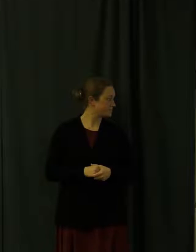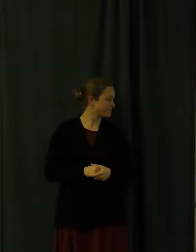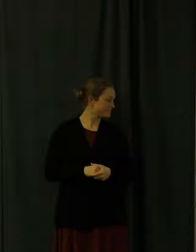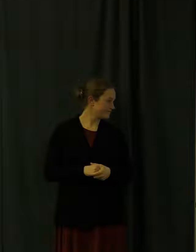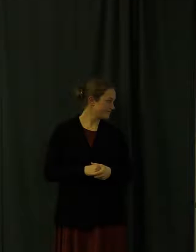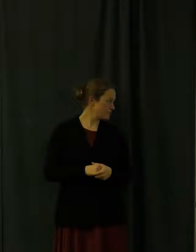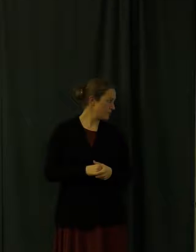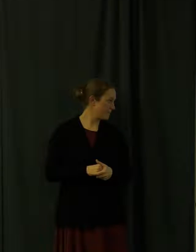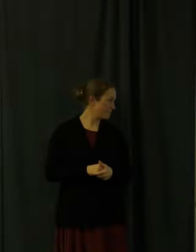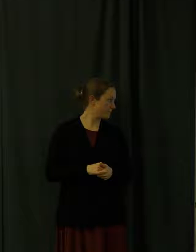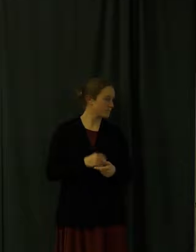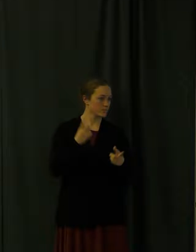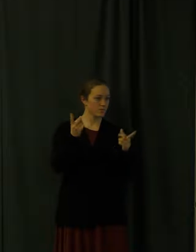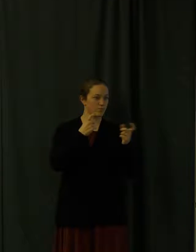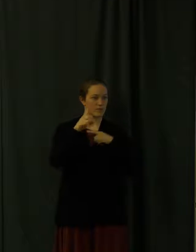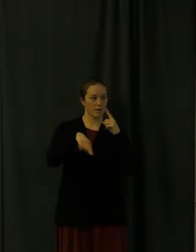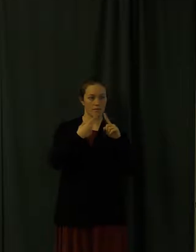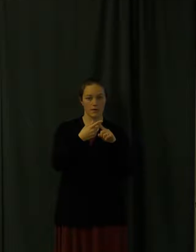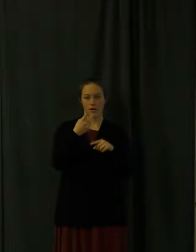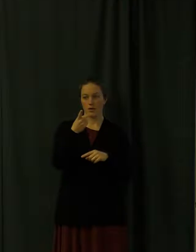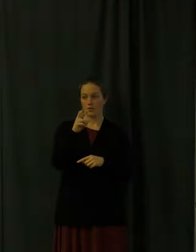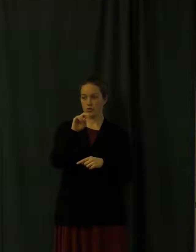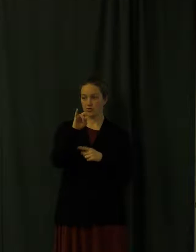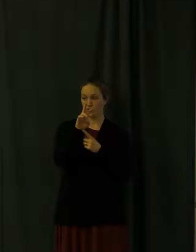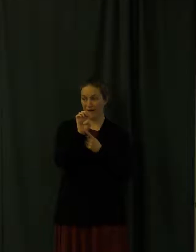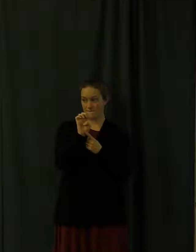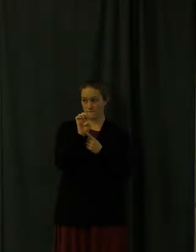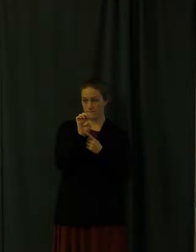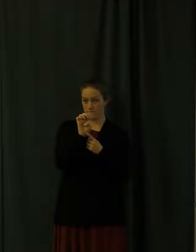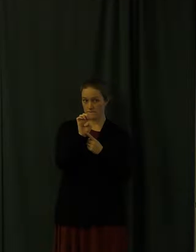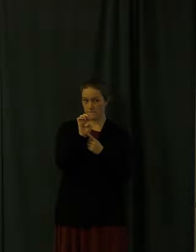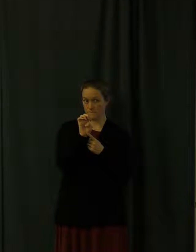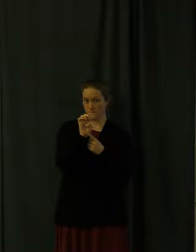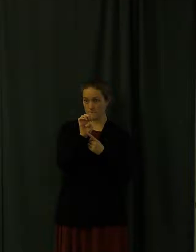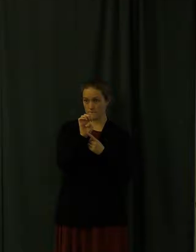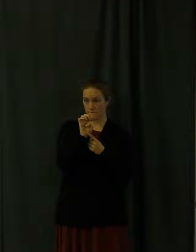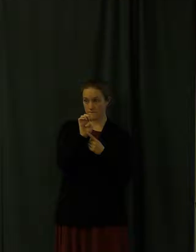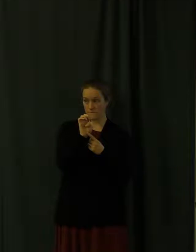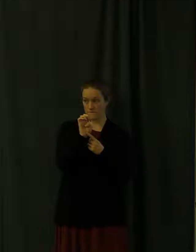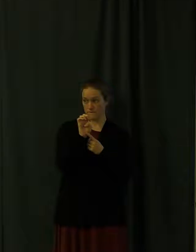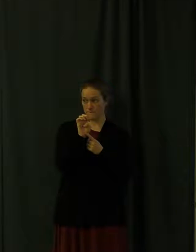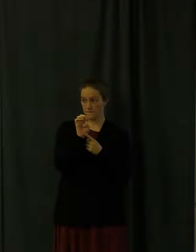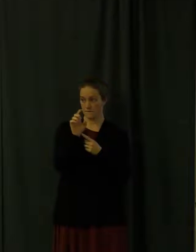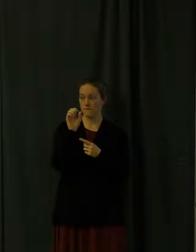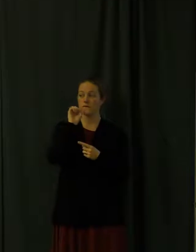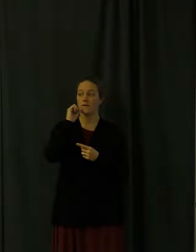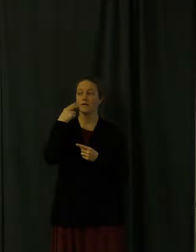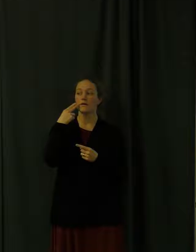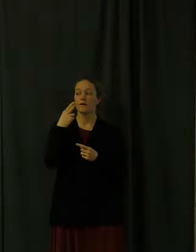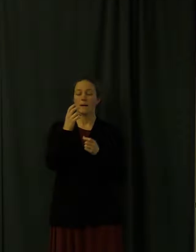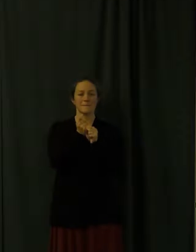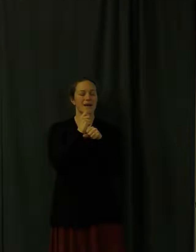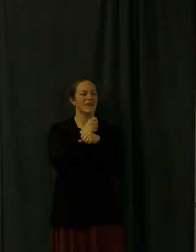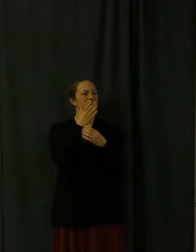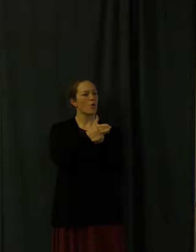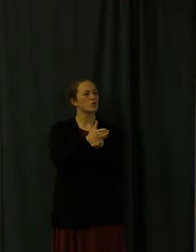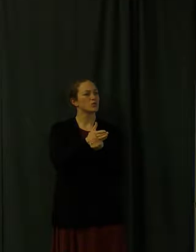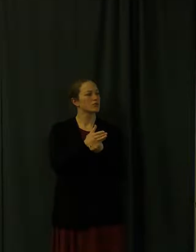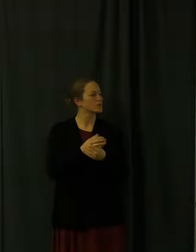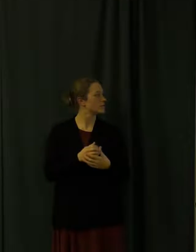Other questions about Drive in general before I move on to forms? Yeah. Oh,